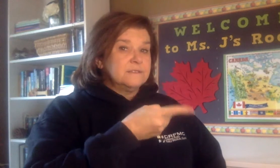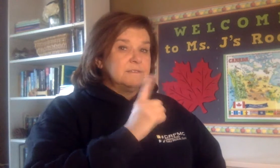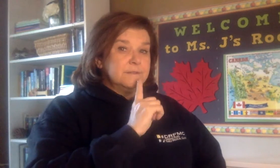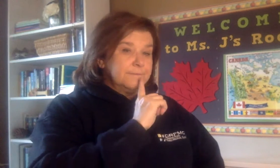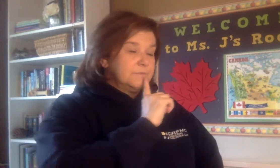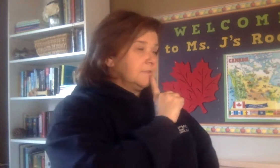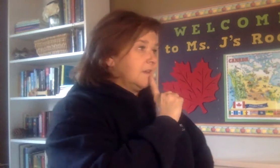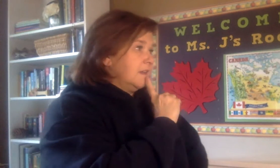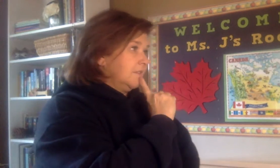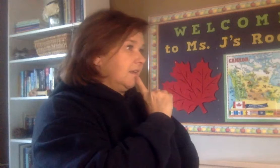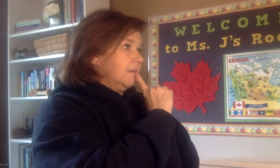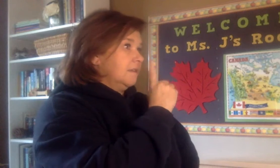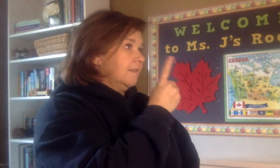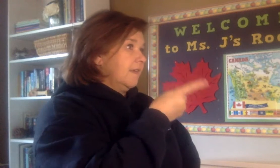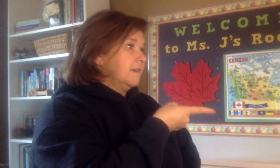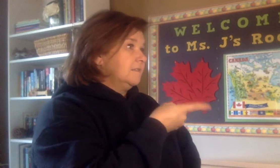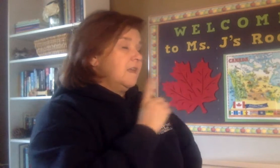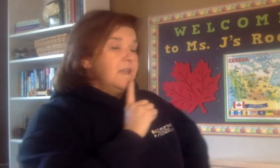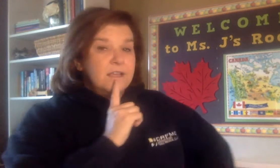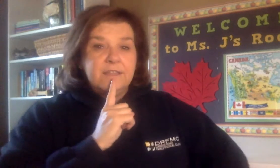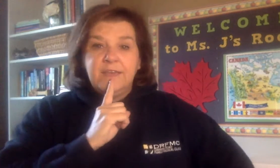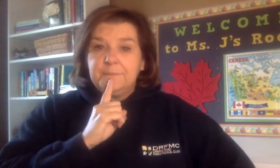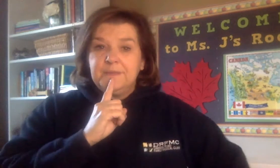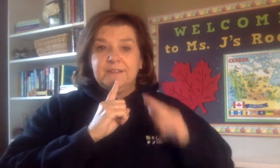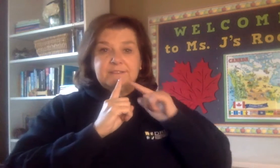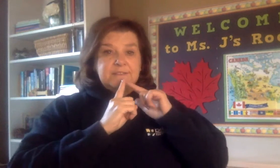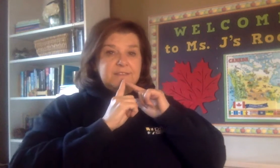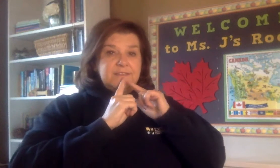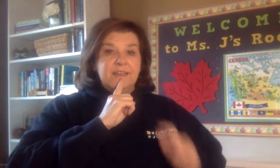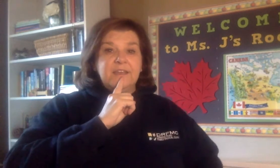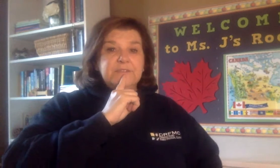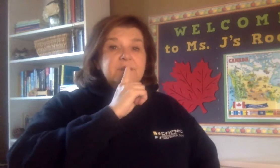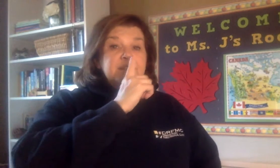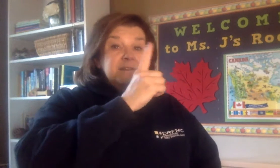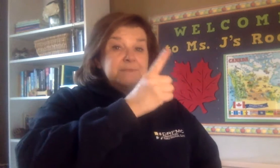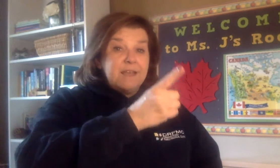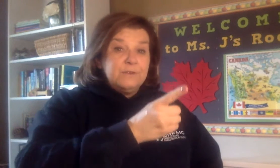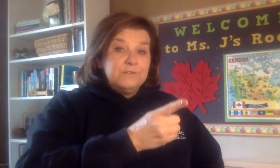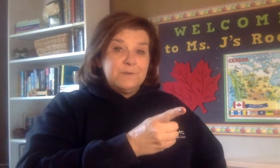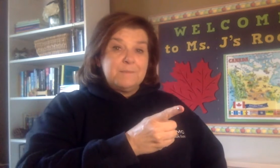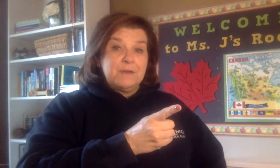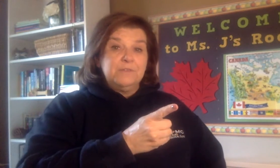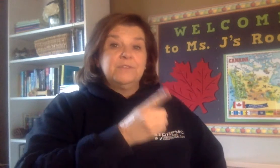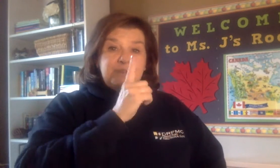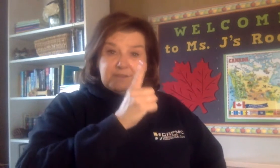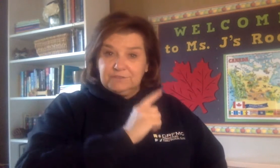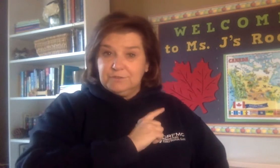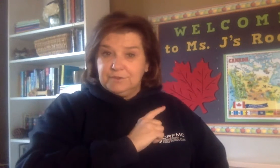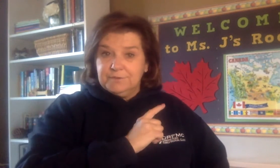this. So it's kind of like that. And that meaning is, it's like everything that comes out of my mouth is true.